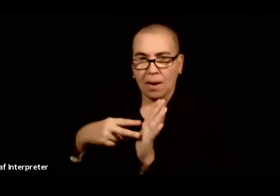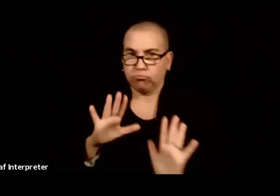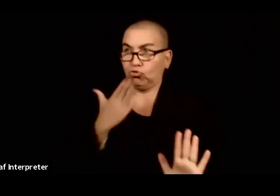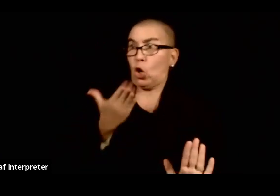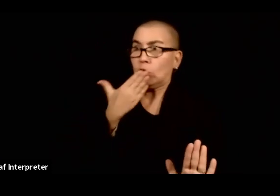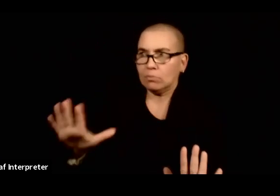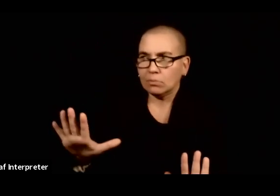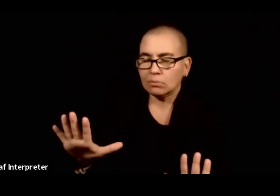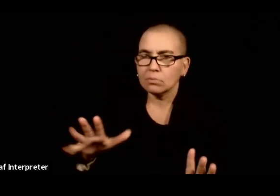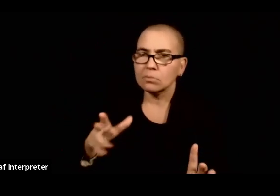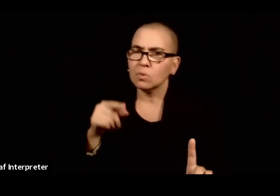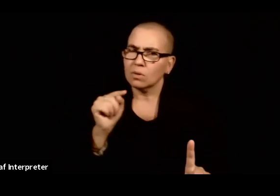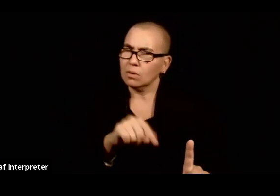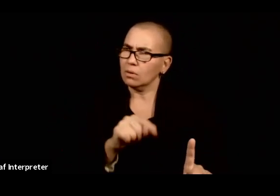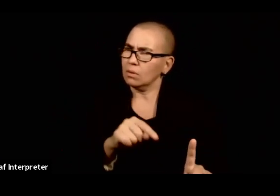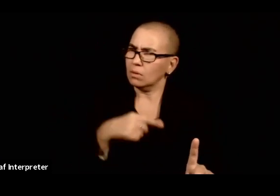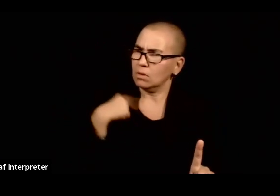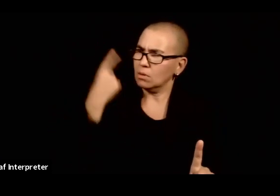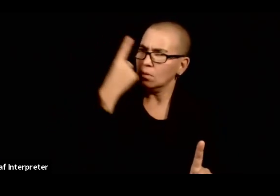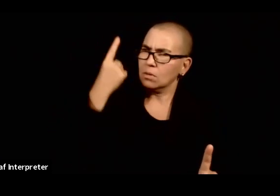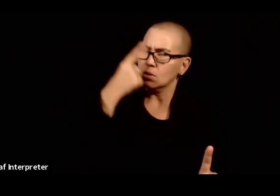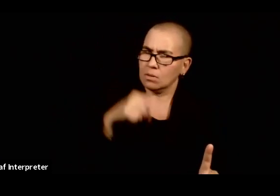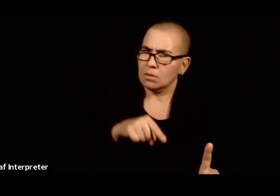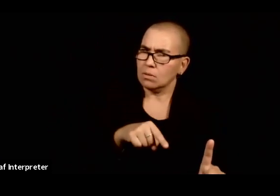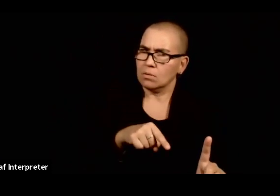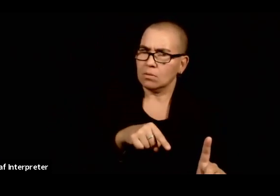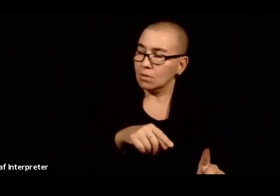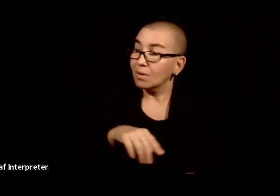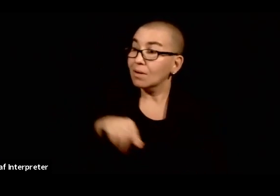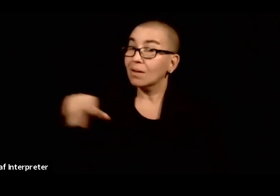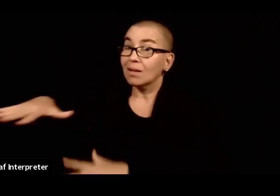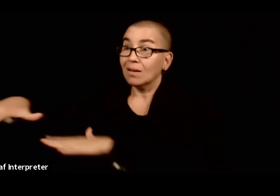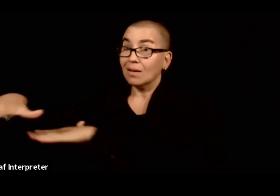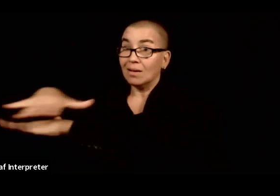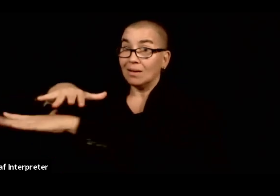cases. And I wonder if you could talk about why that is.